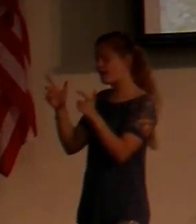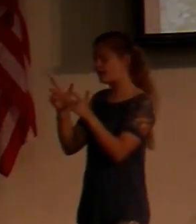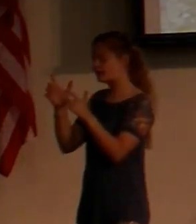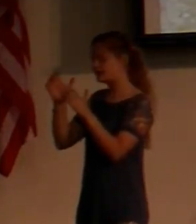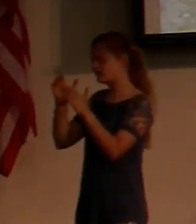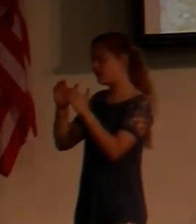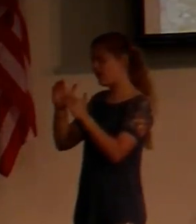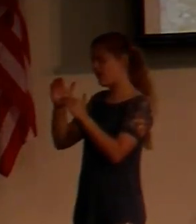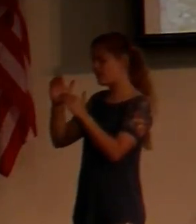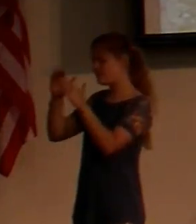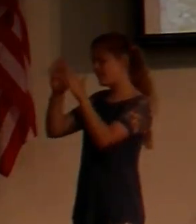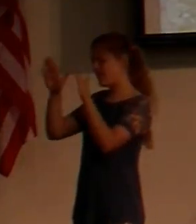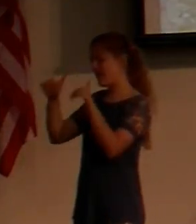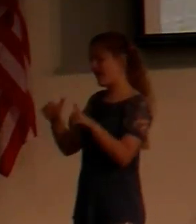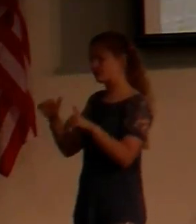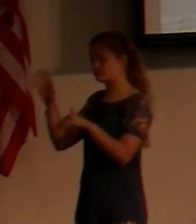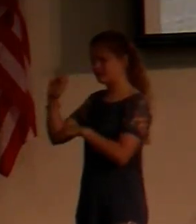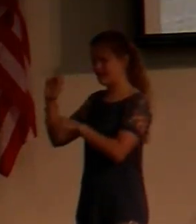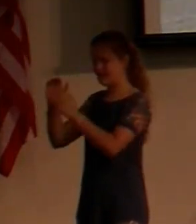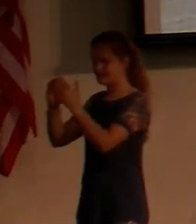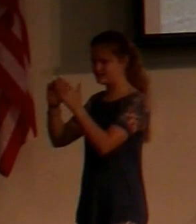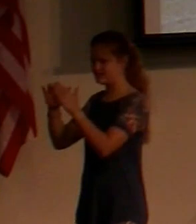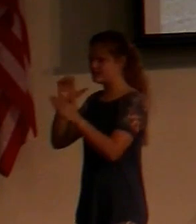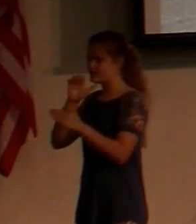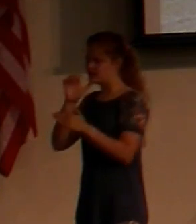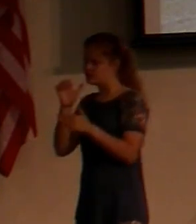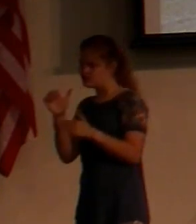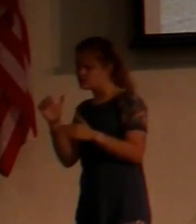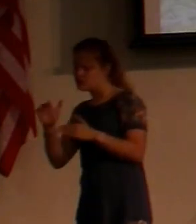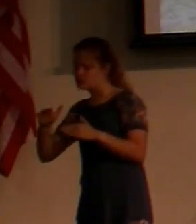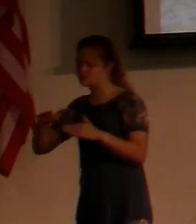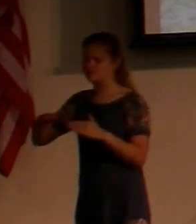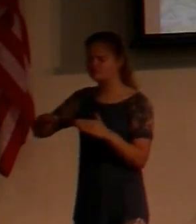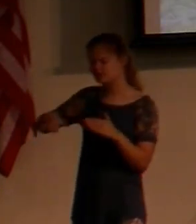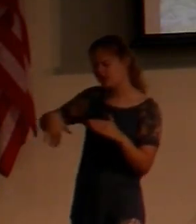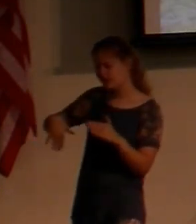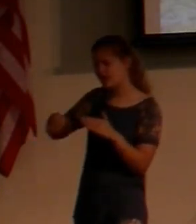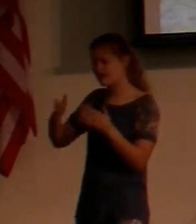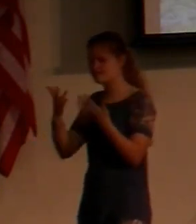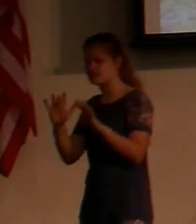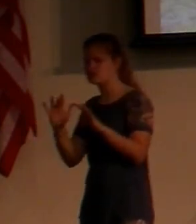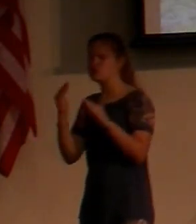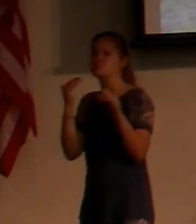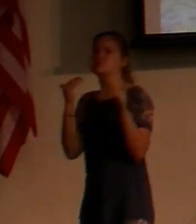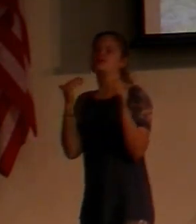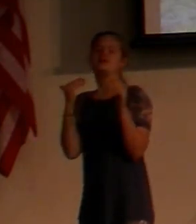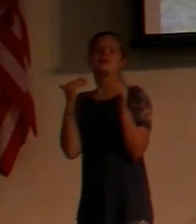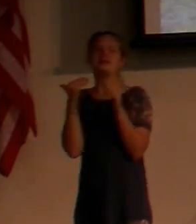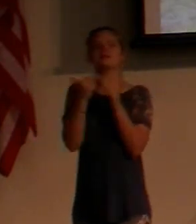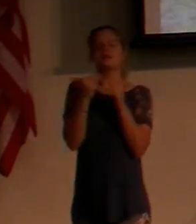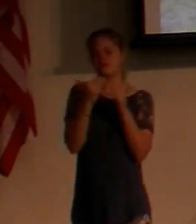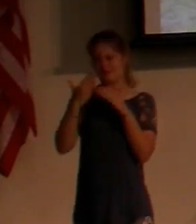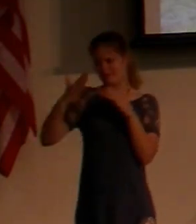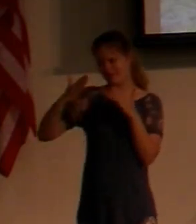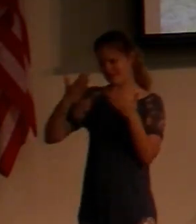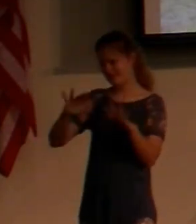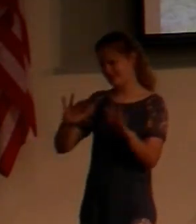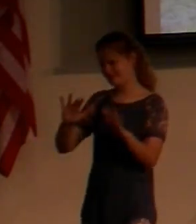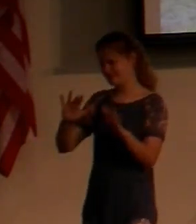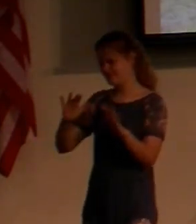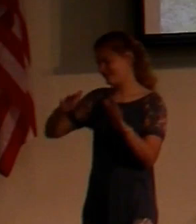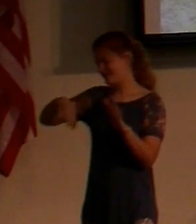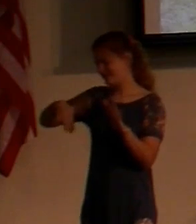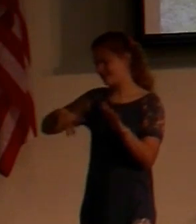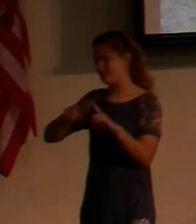Silkgrass. And we didn't get to finish it. We got to almost finish it. That's our group and some of the members there. But